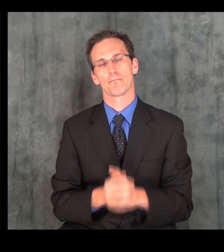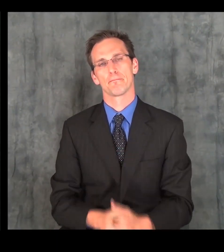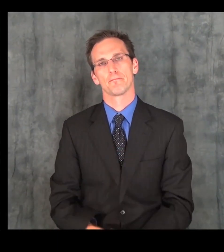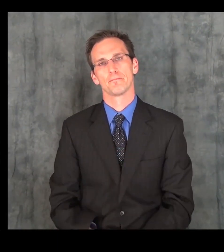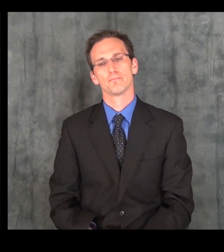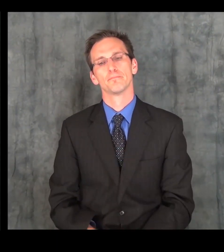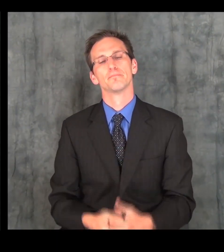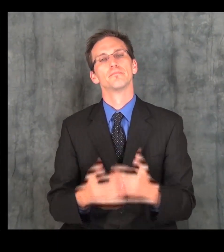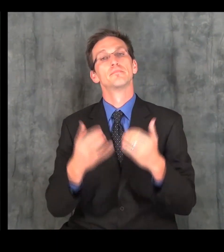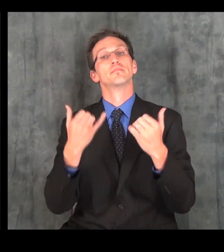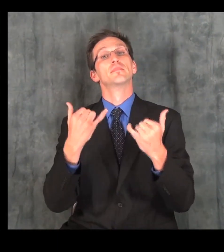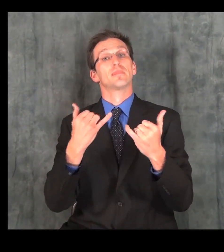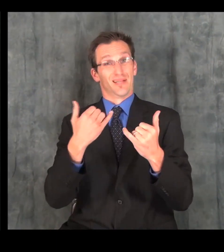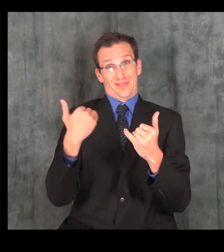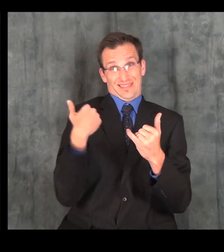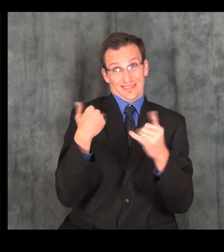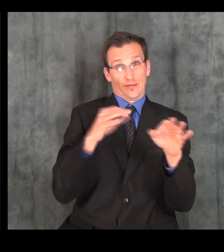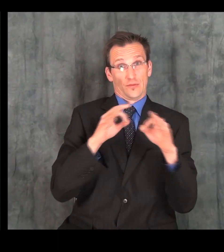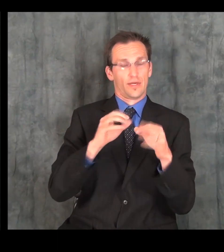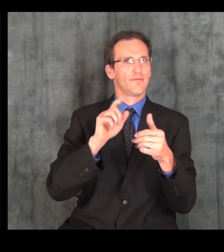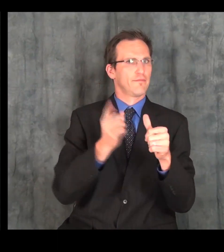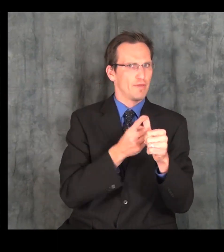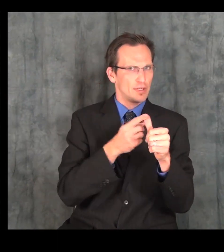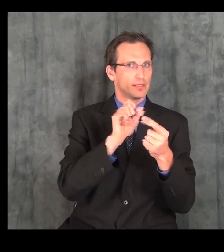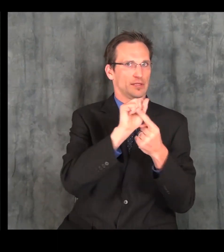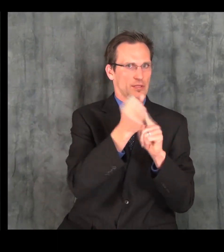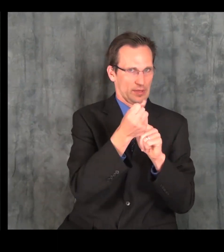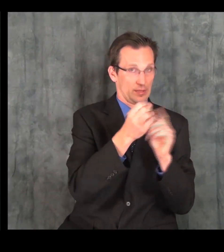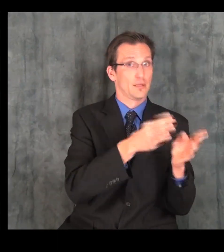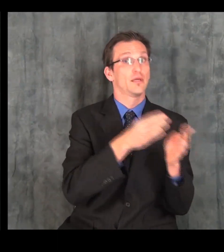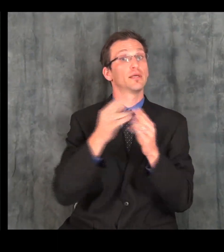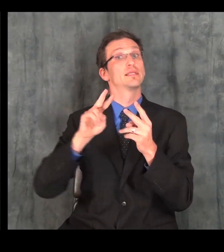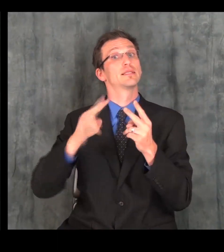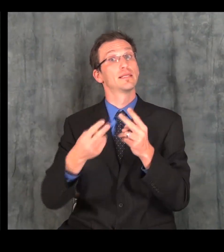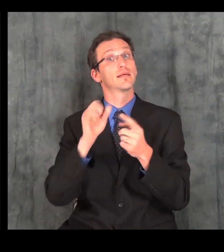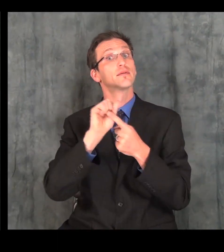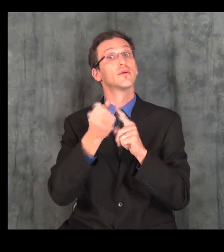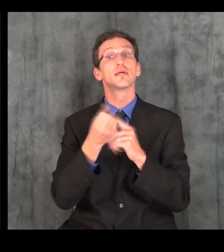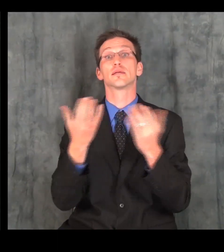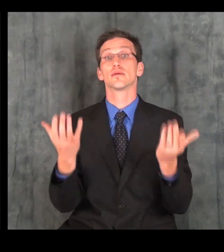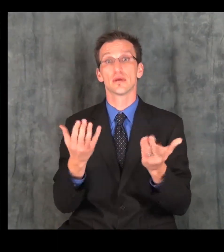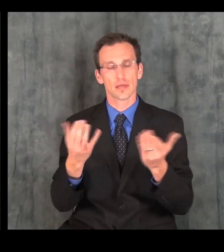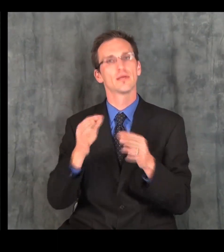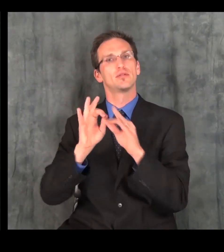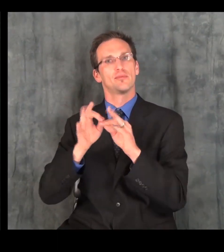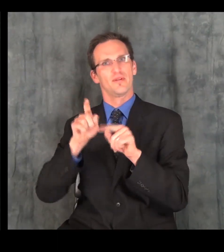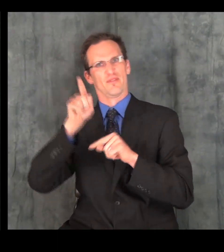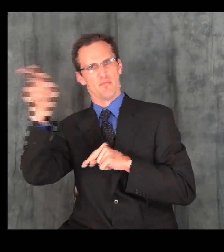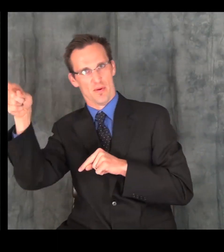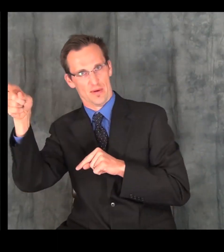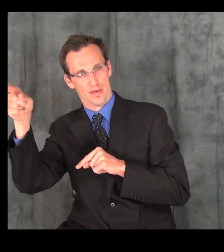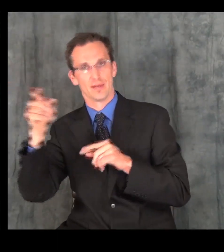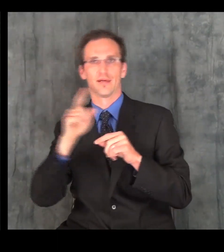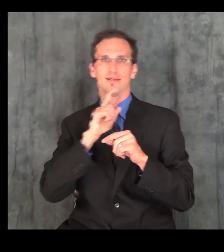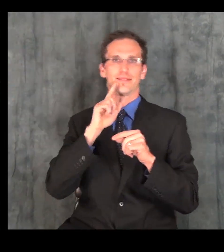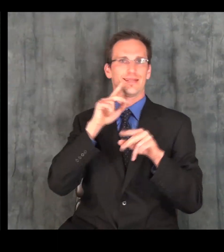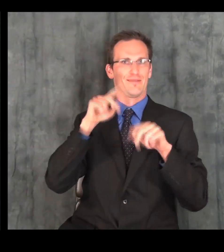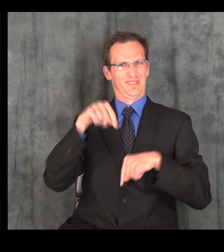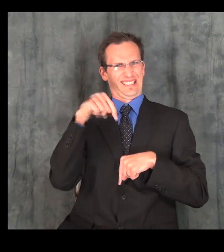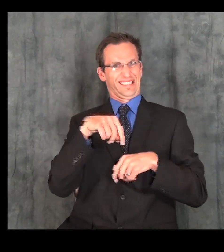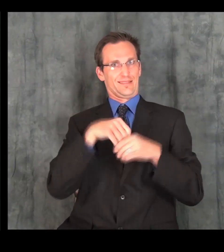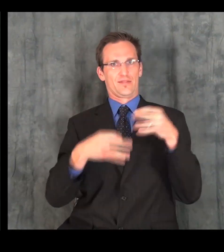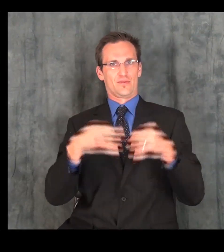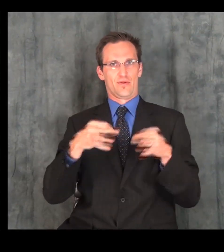So let's look at the second scenario. This is where the interpreter was remote. So the deaf person was in the courtroom, and